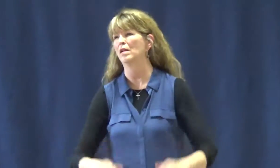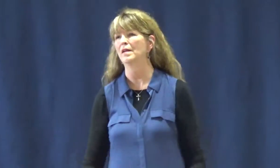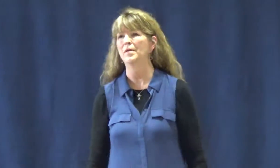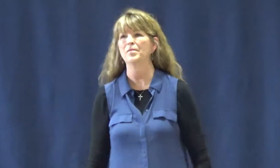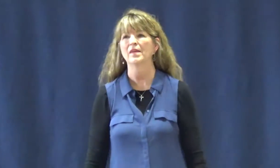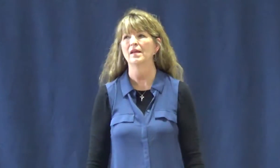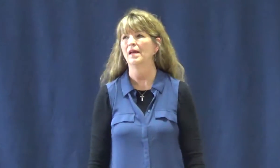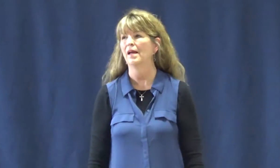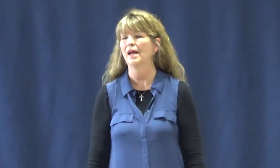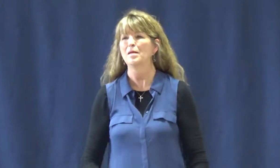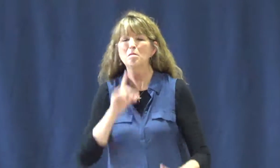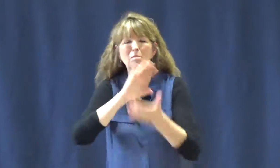wonderful,